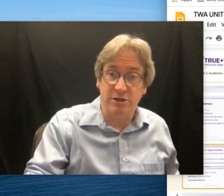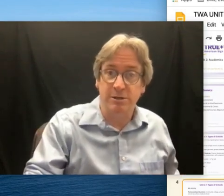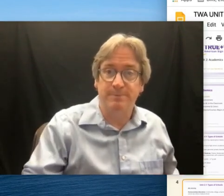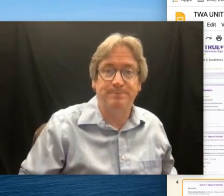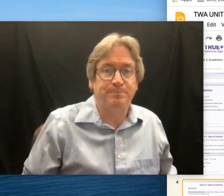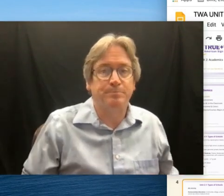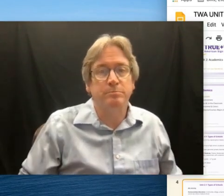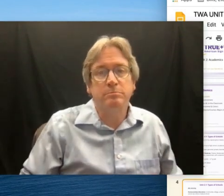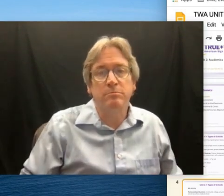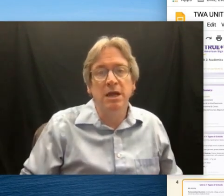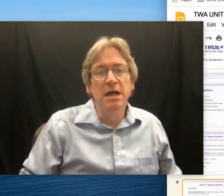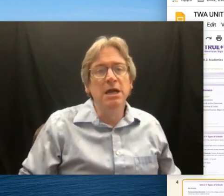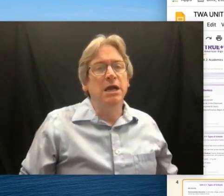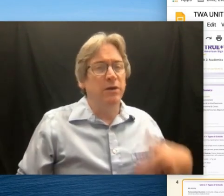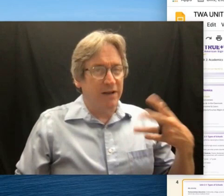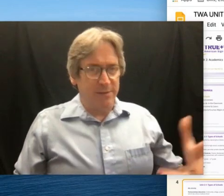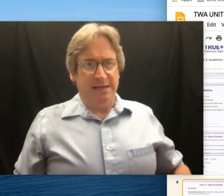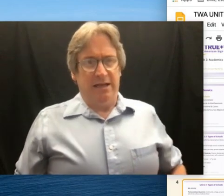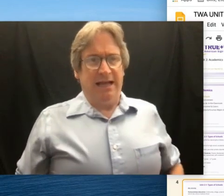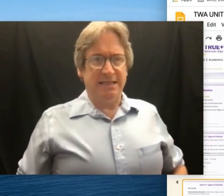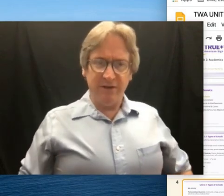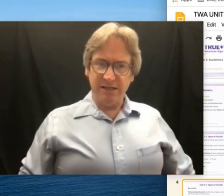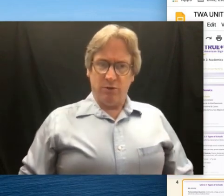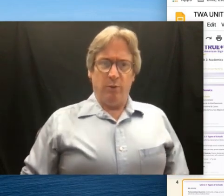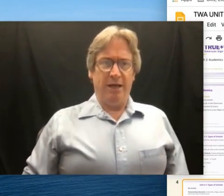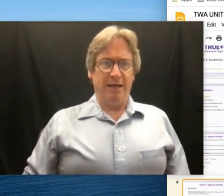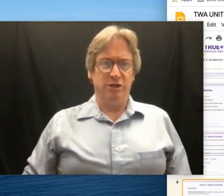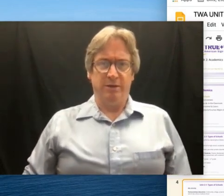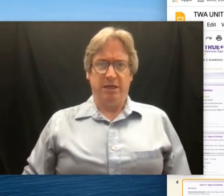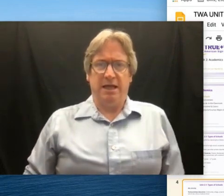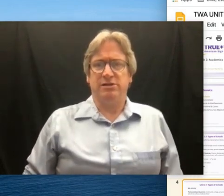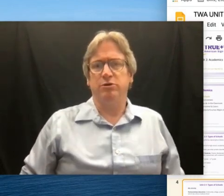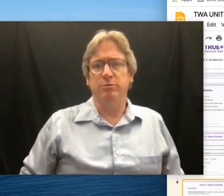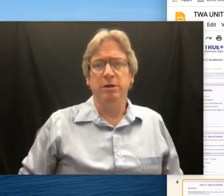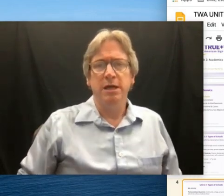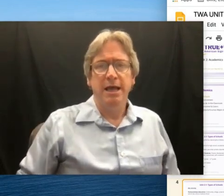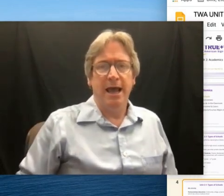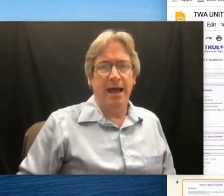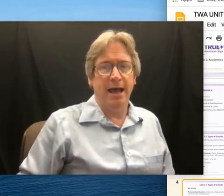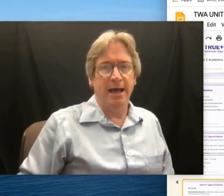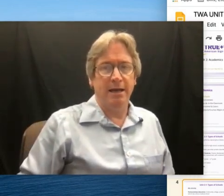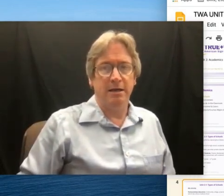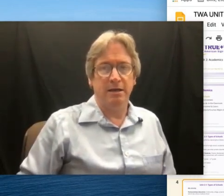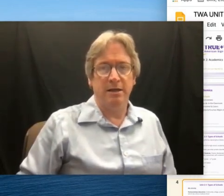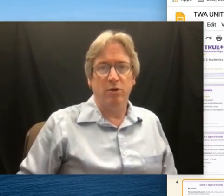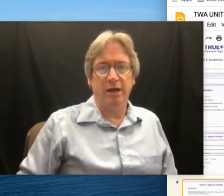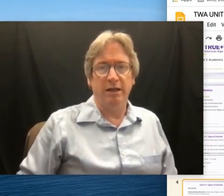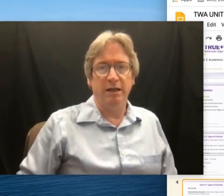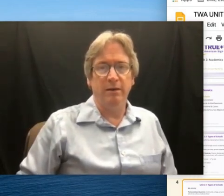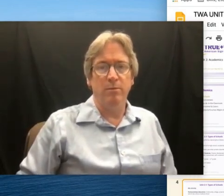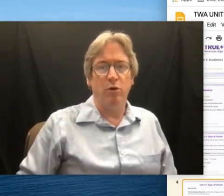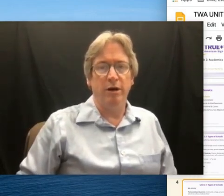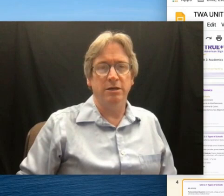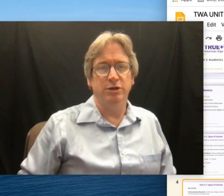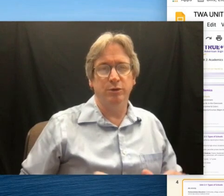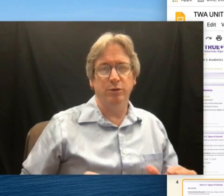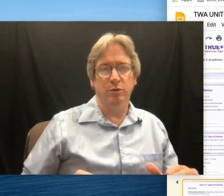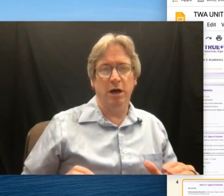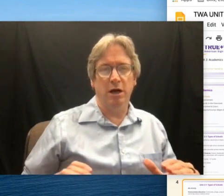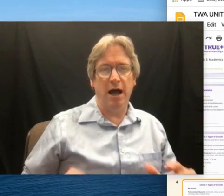these questions. We've got some ASL activities that we can do in the classroom, and then we'll get a little bit